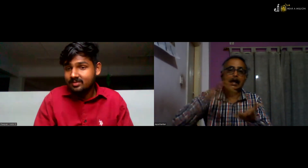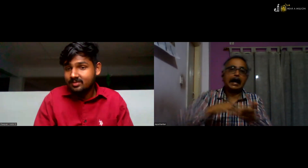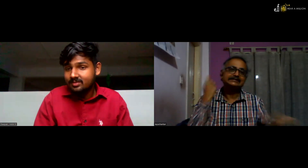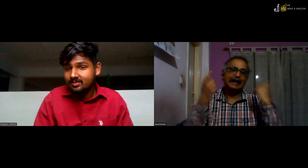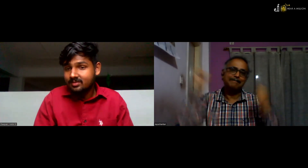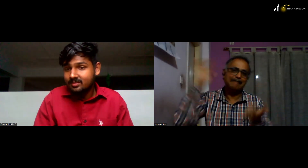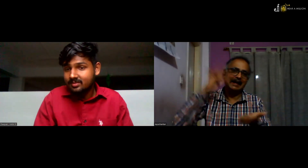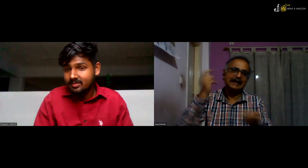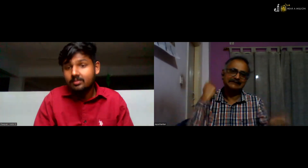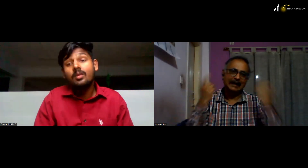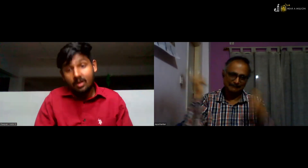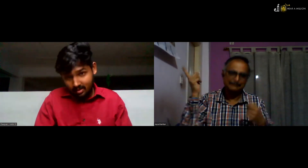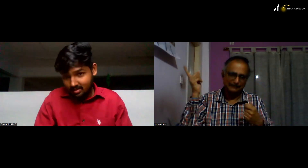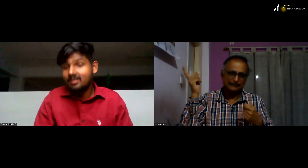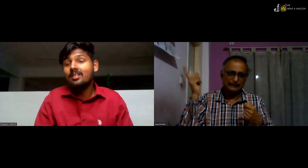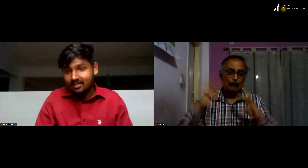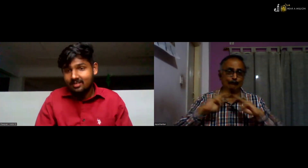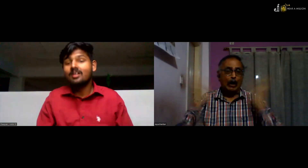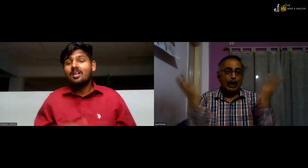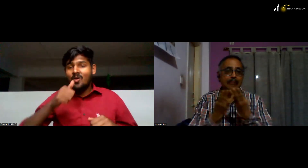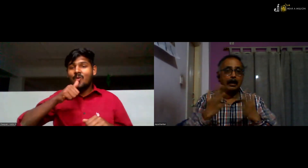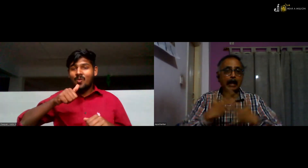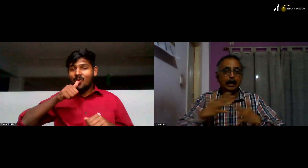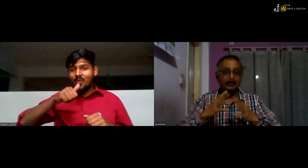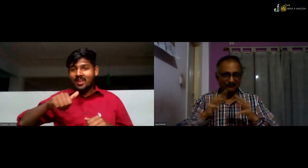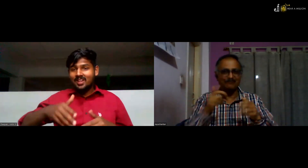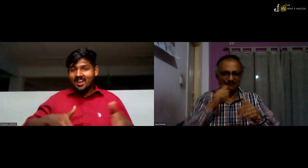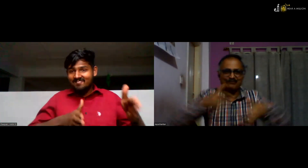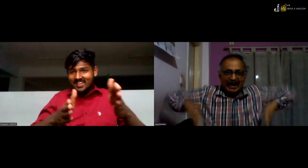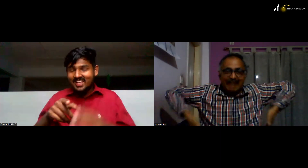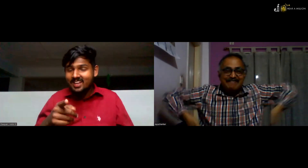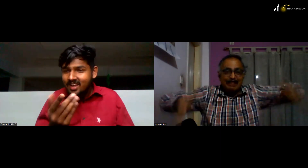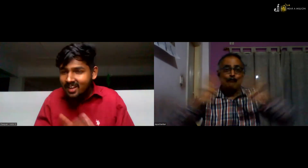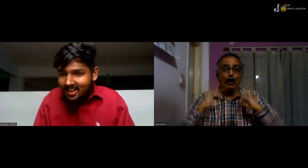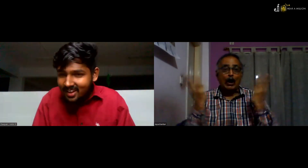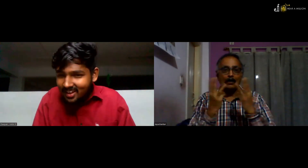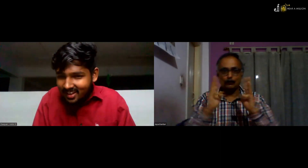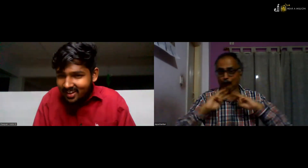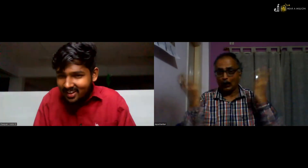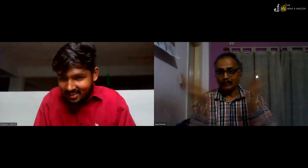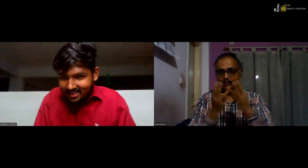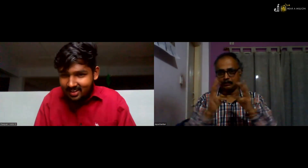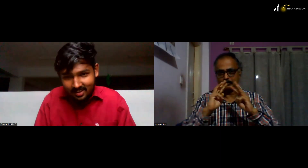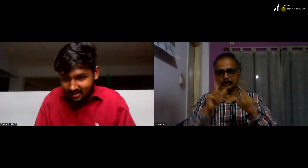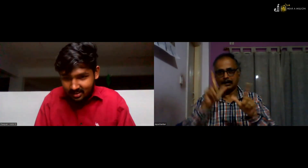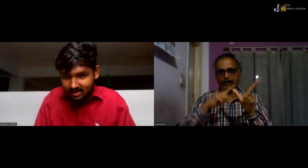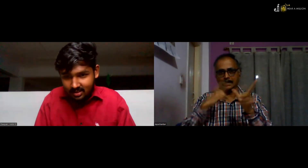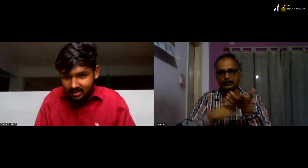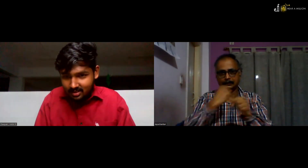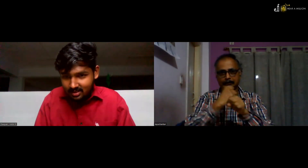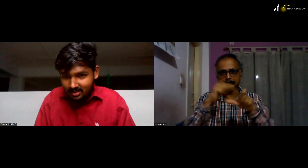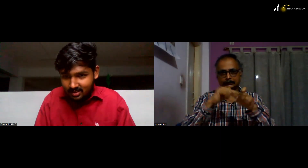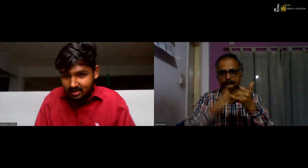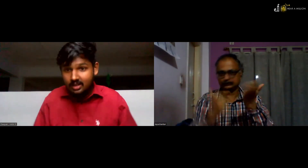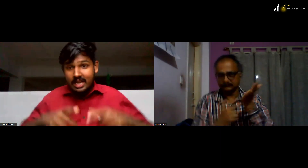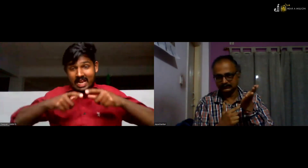so the place is in Assam. it's a lake,